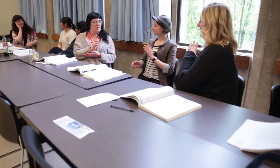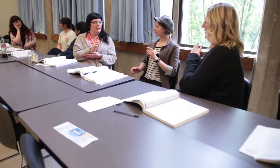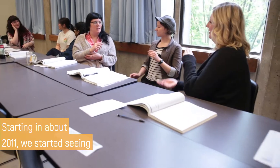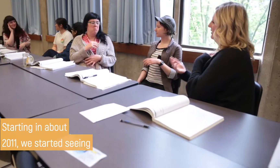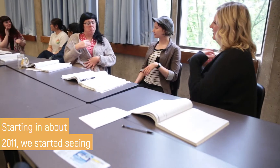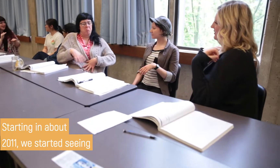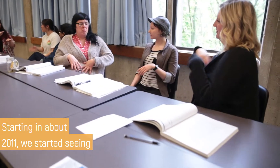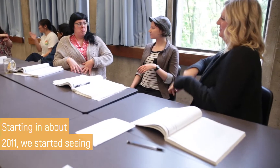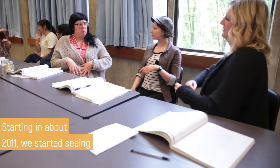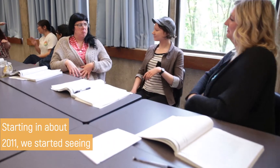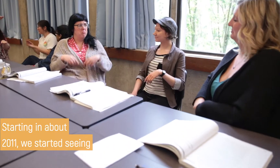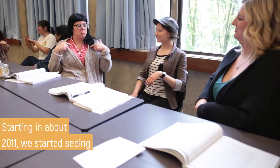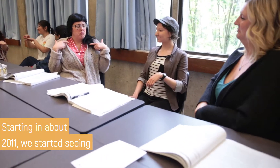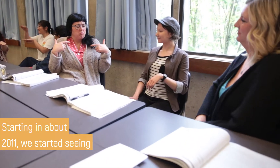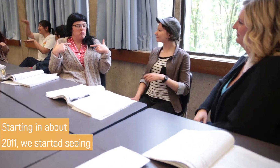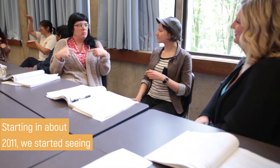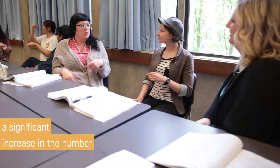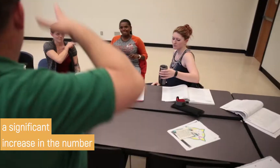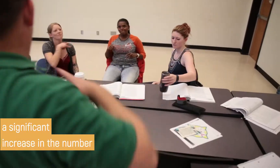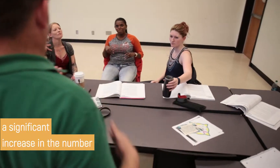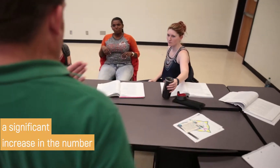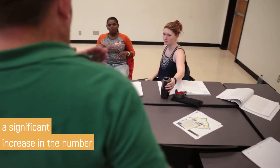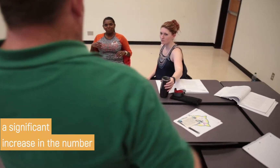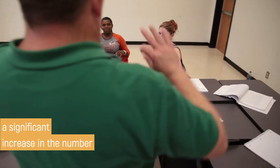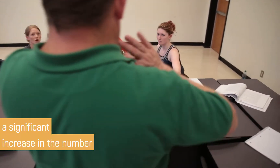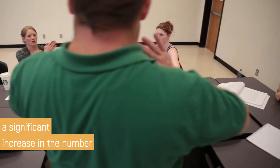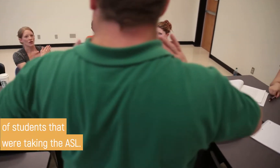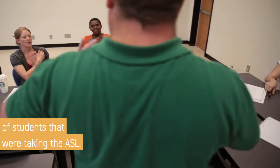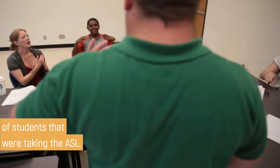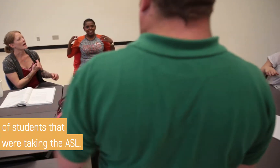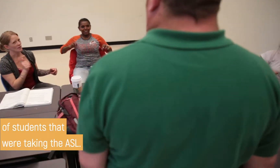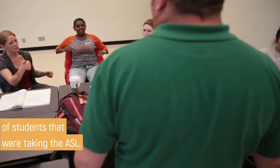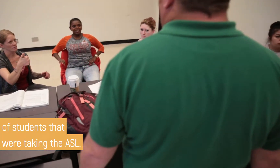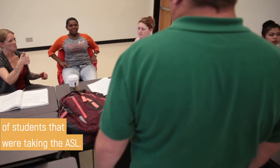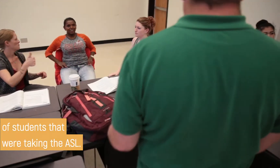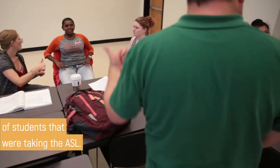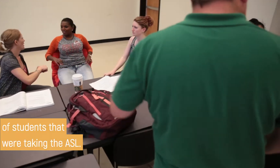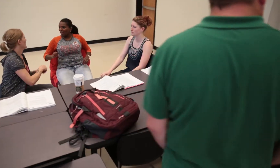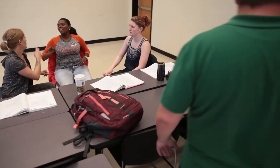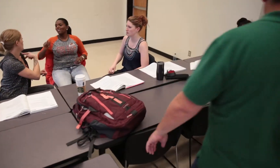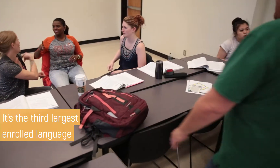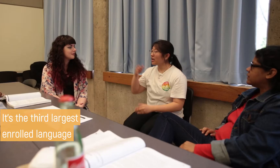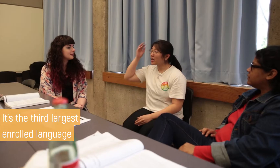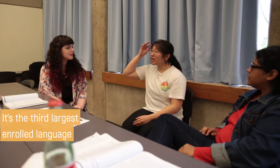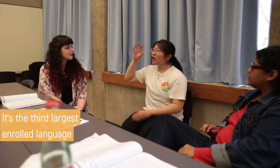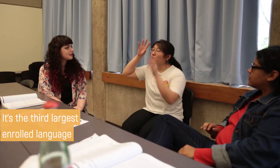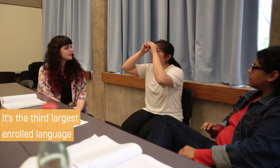Starting in about 2011, we started seeing a significant increase in the number of students that were taking the ASL. It's the third largest enrolled